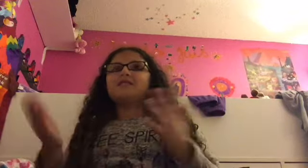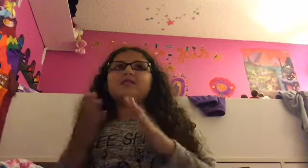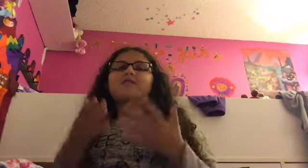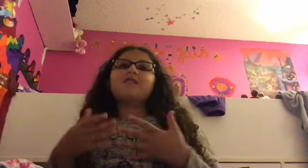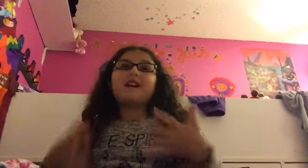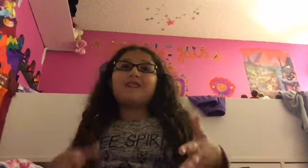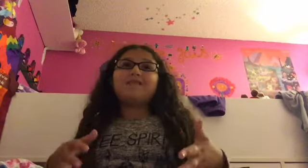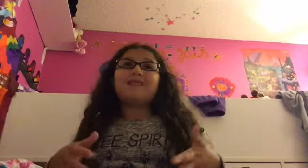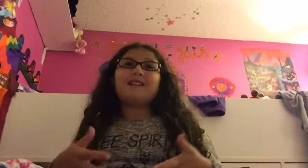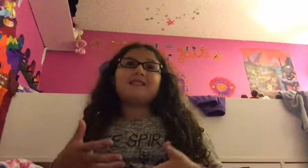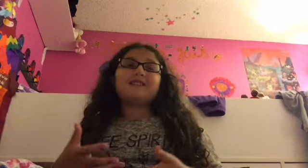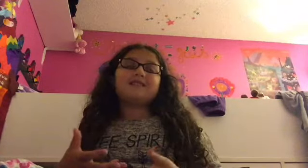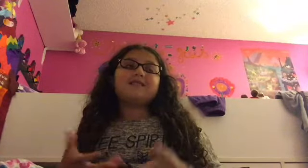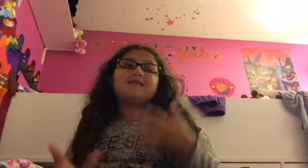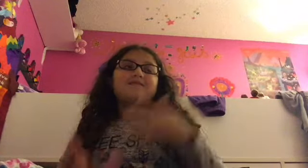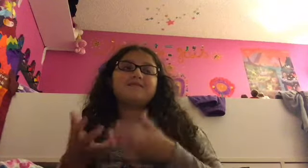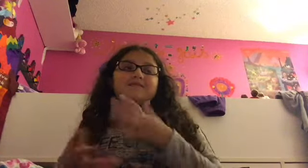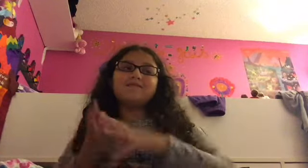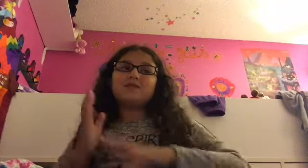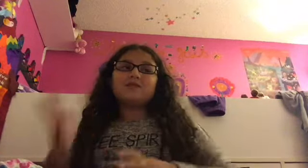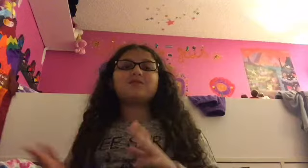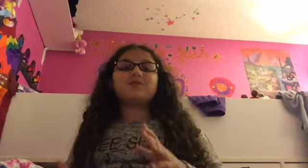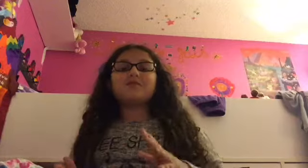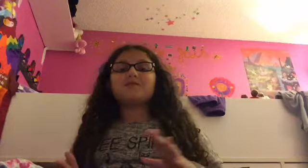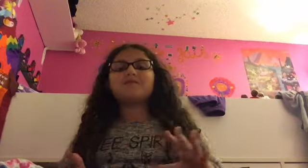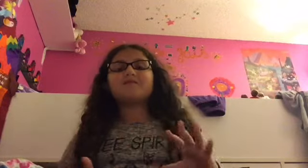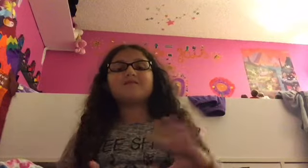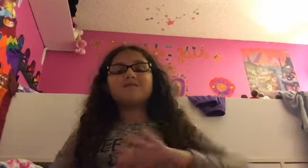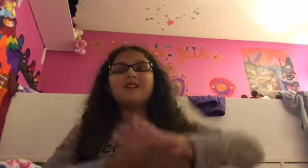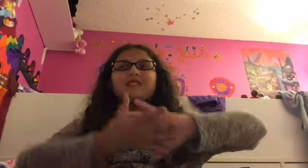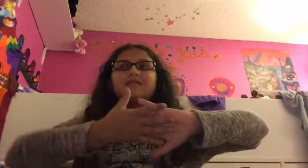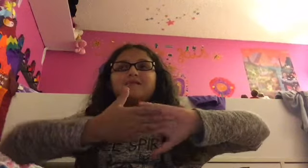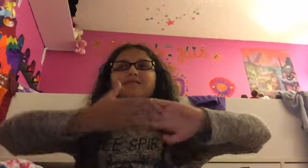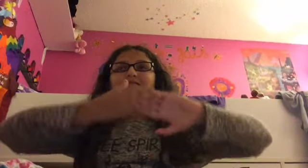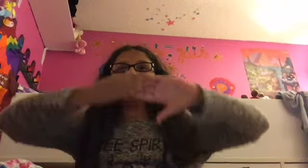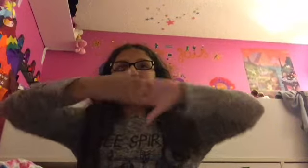yo habla mucho, like,